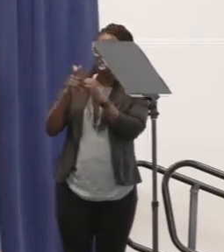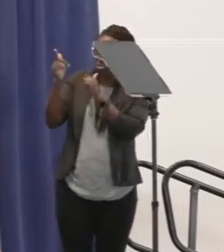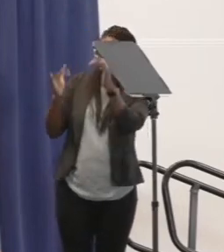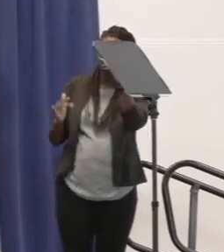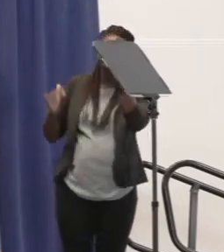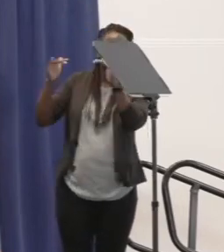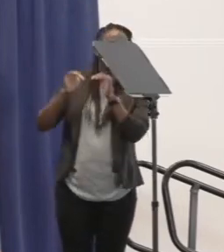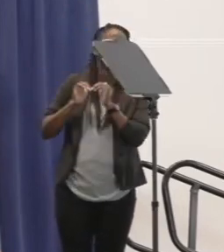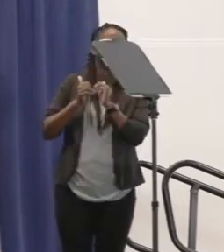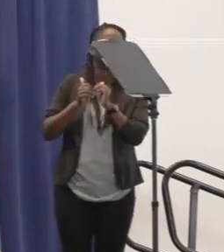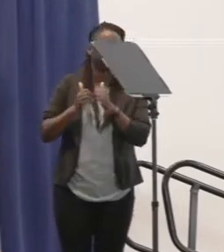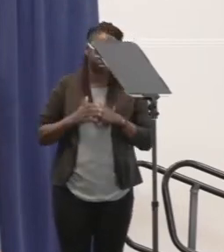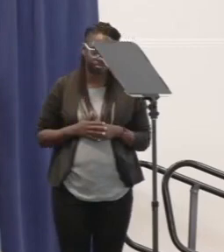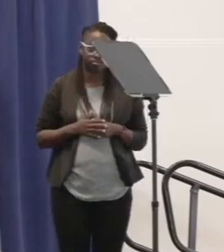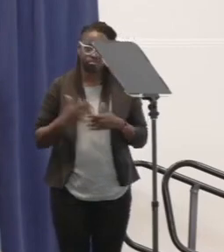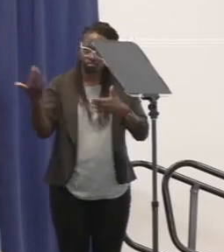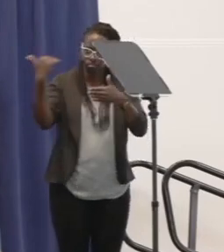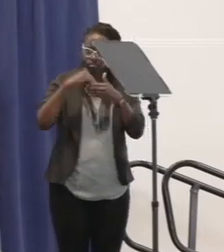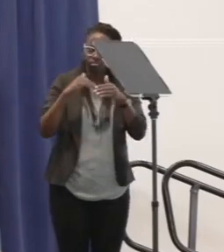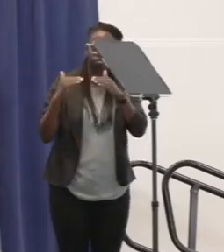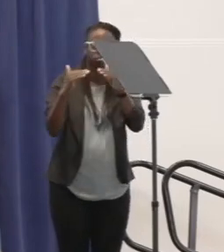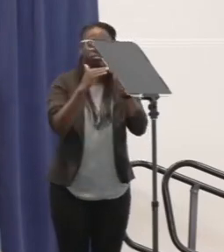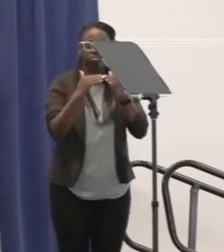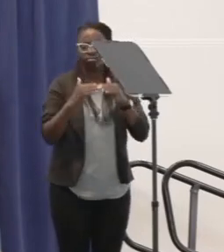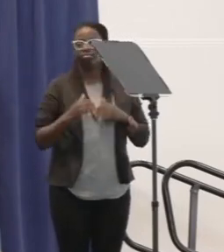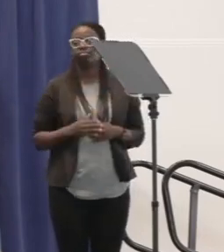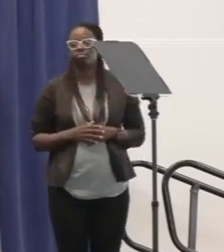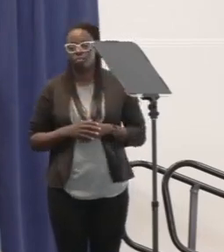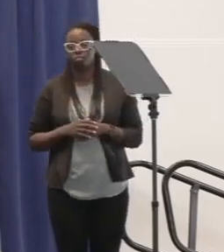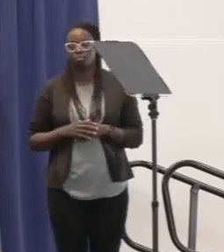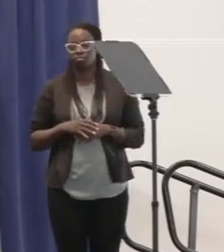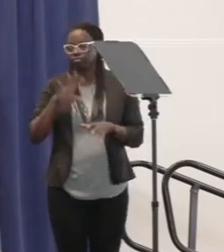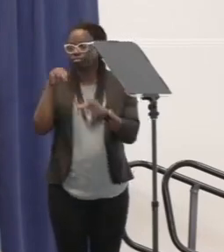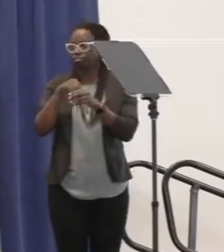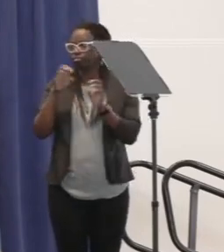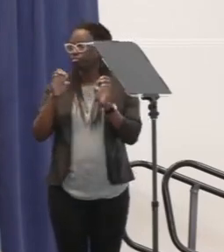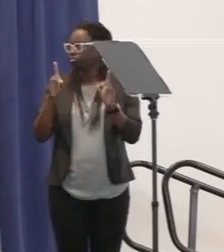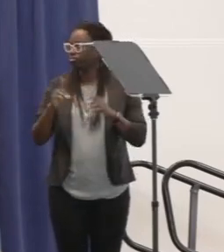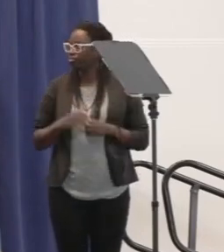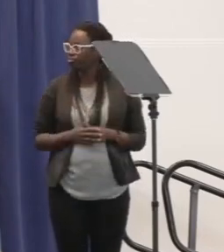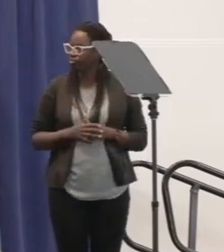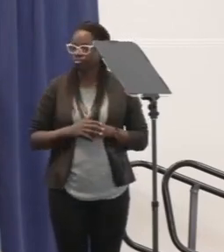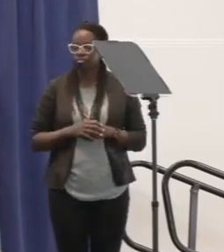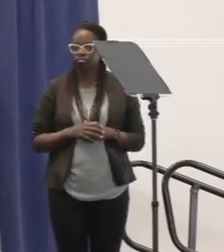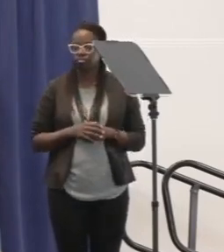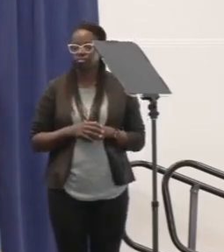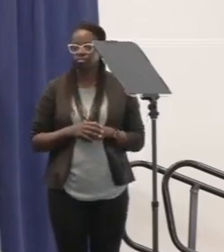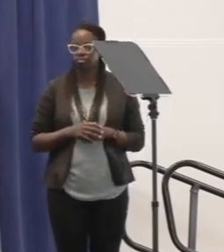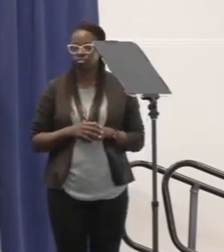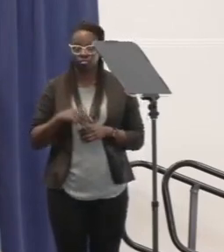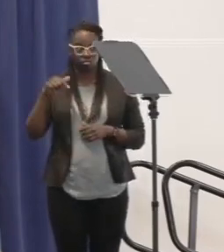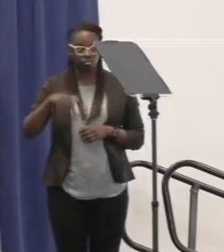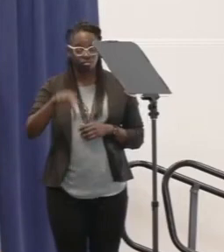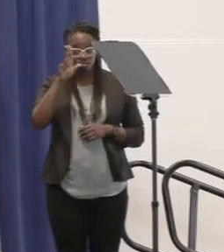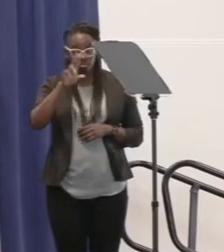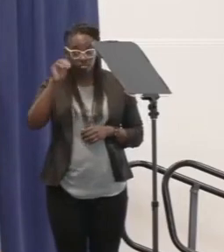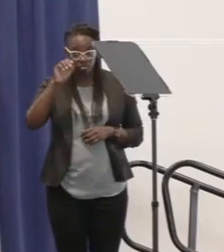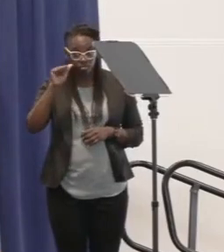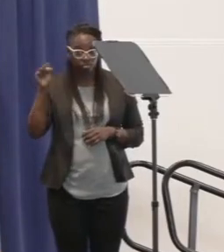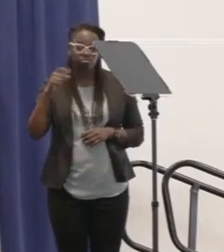higher education. For UMass Boston, our diversity is a point of great